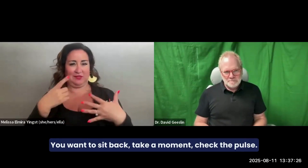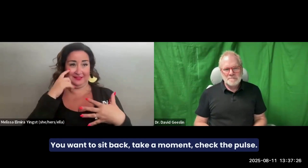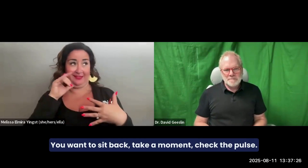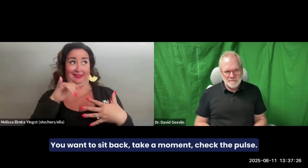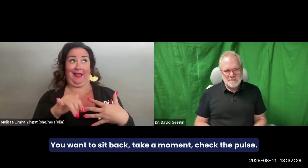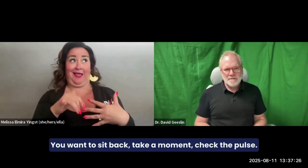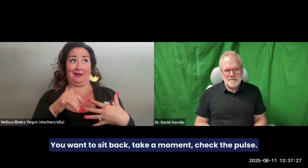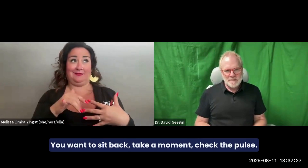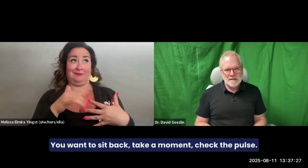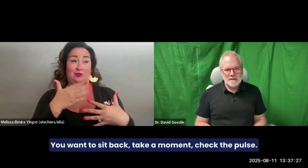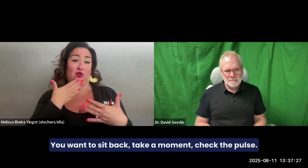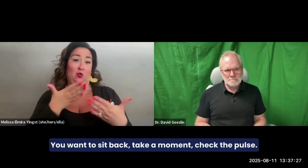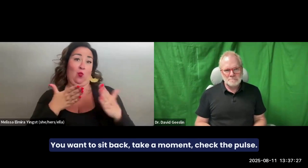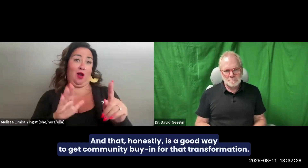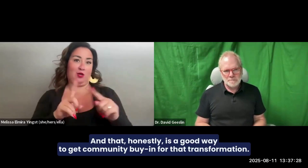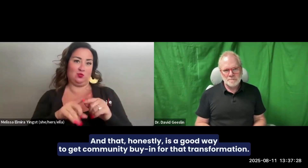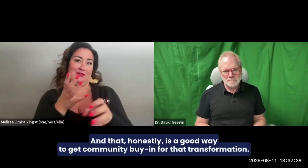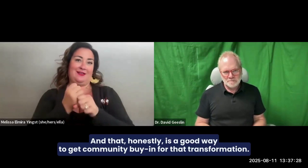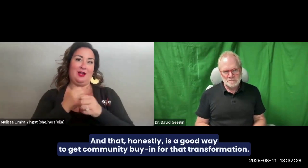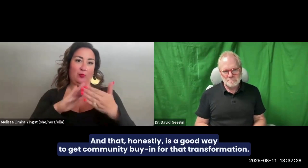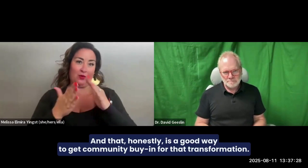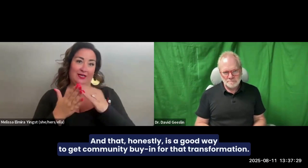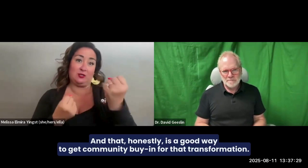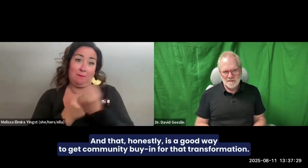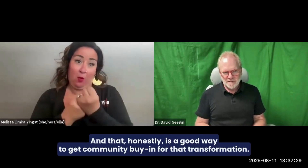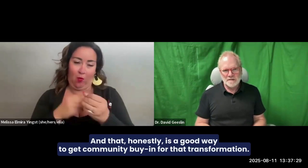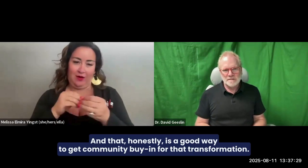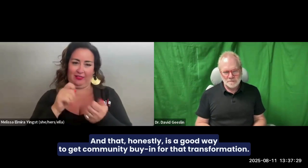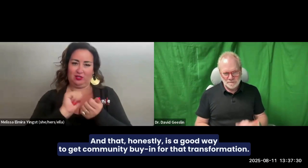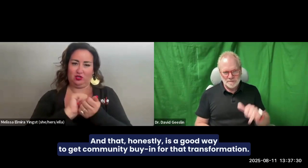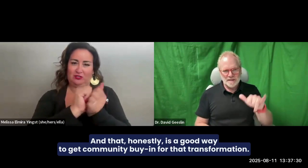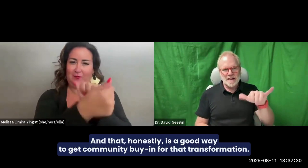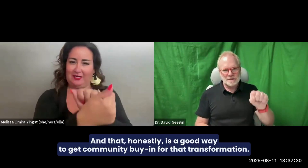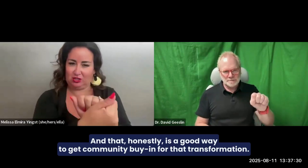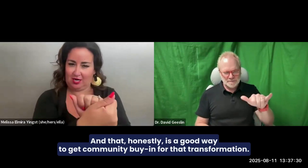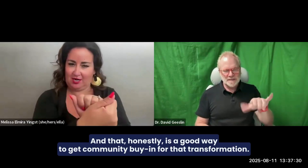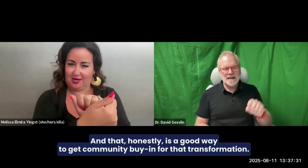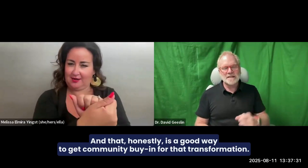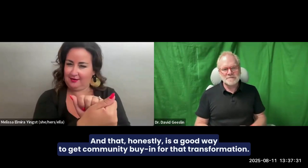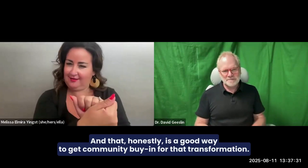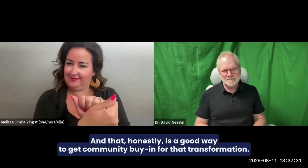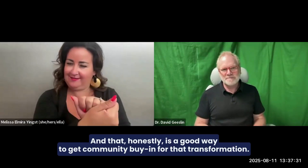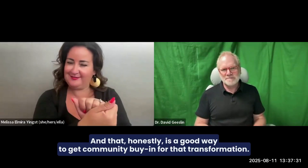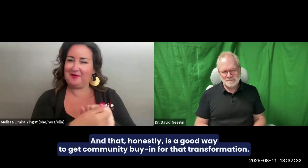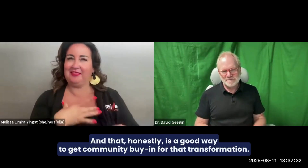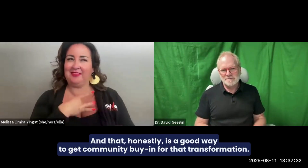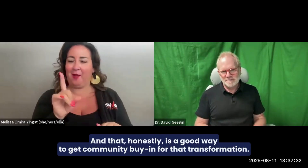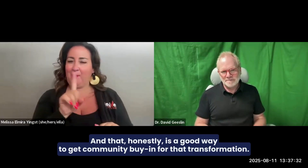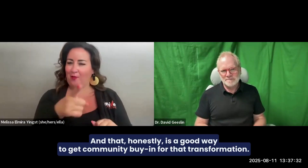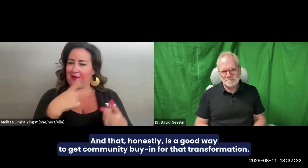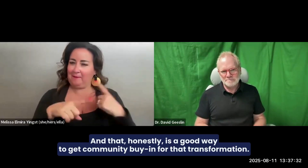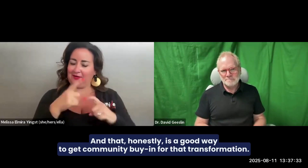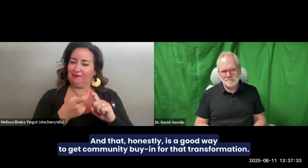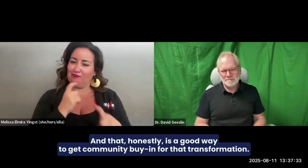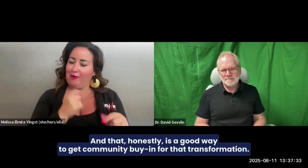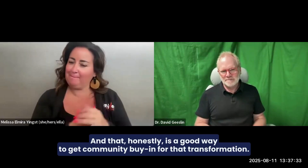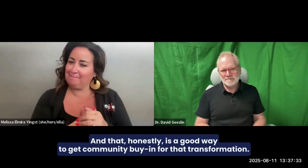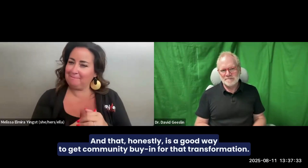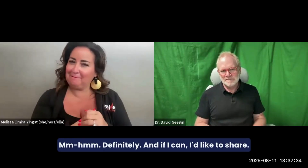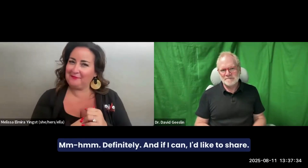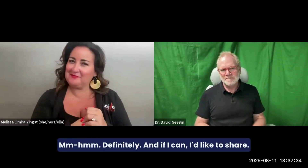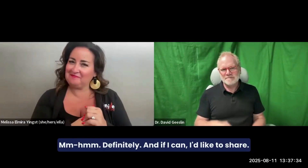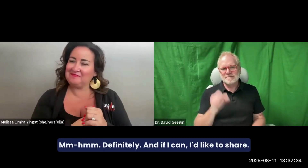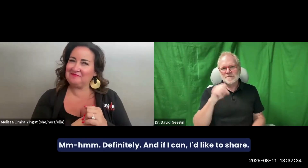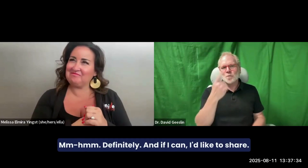back, take a moment, check the pulse. And that honestly is a good way to get community buy in for that